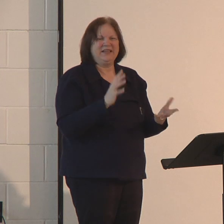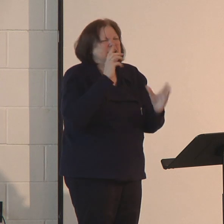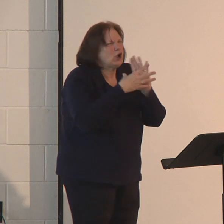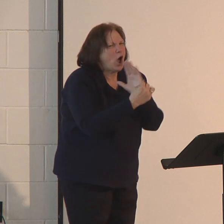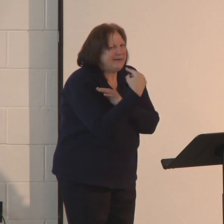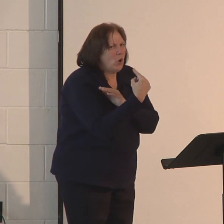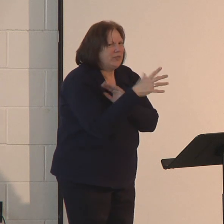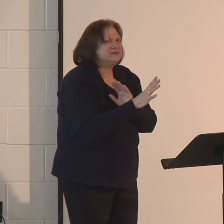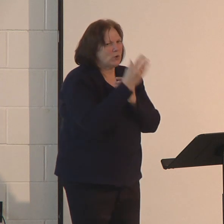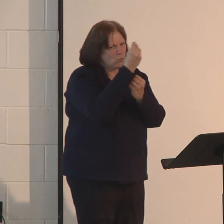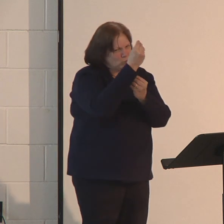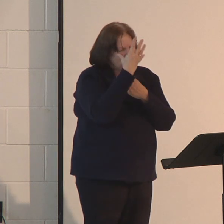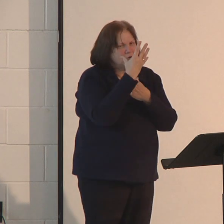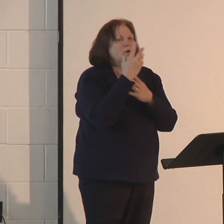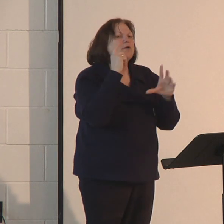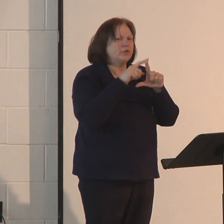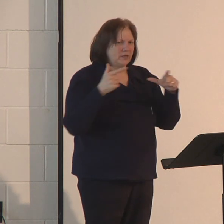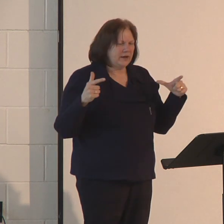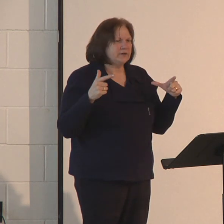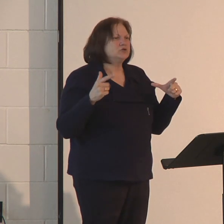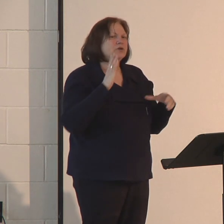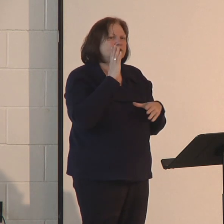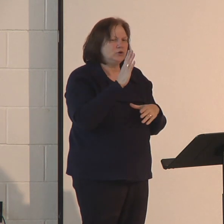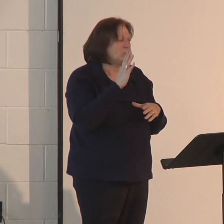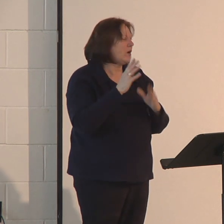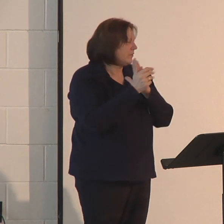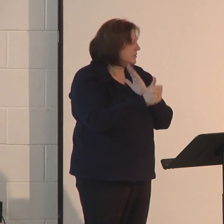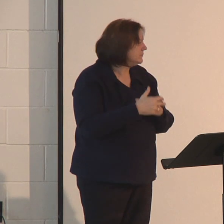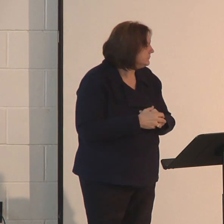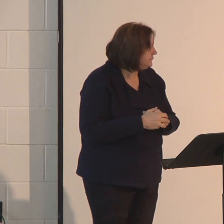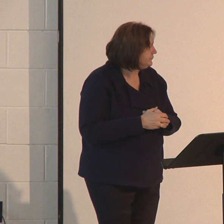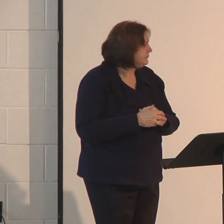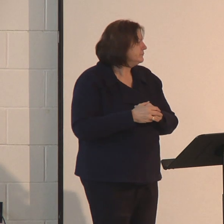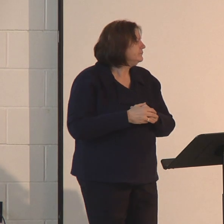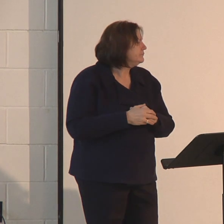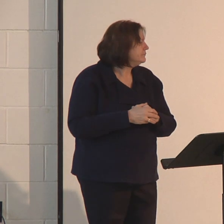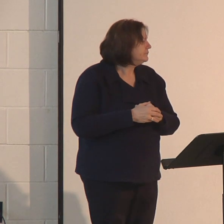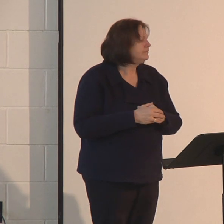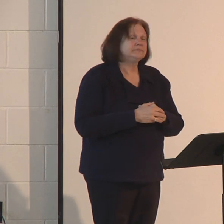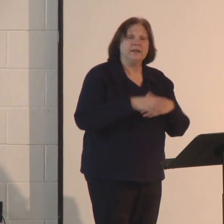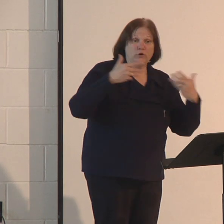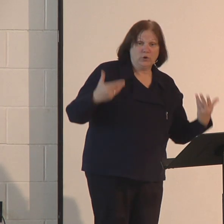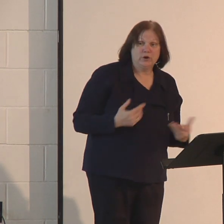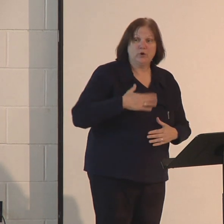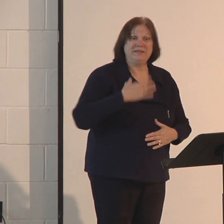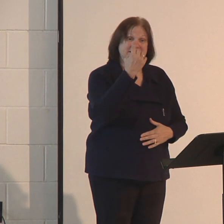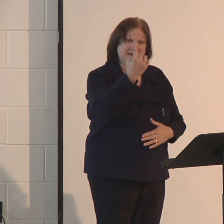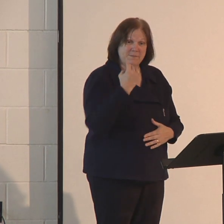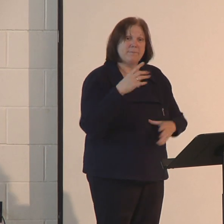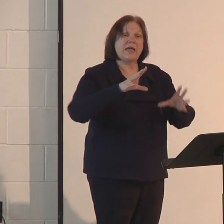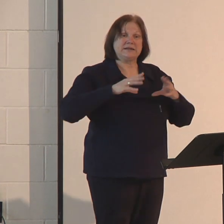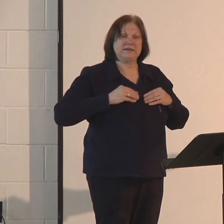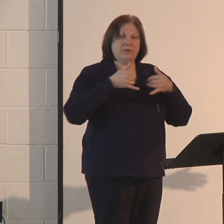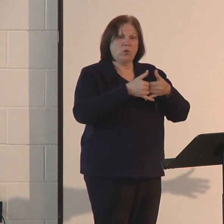to acknowledge you for the language that you are proficient in, okay? So if you are here, please come up here and accept